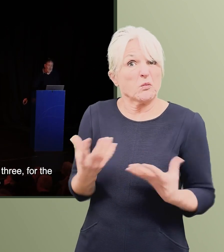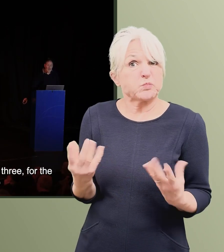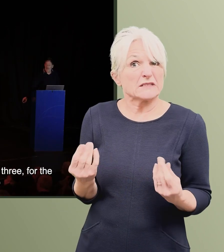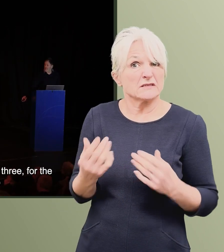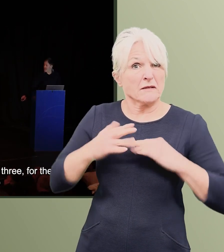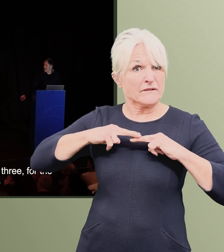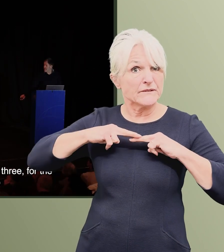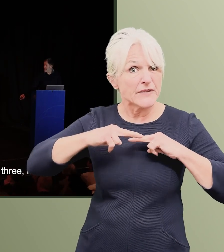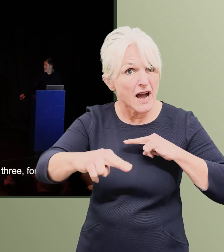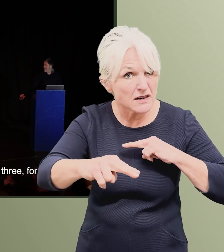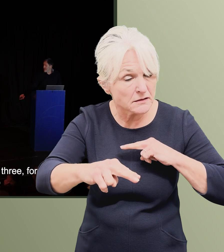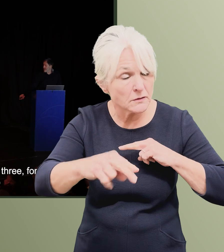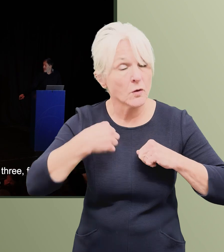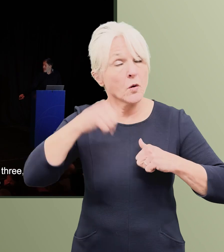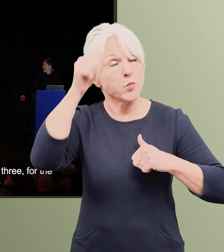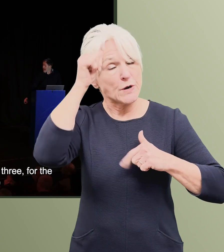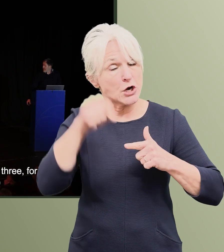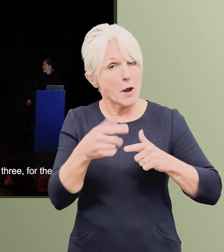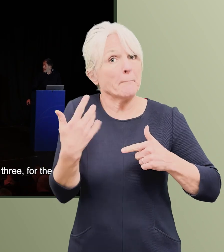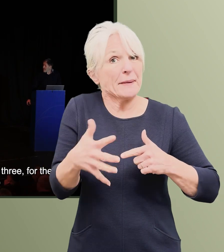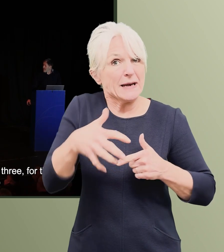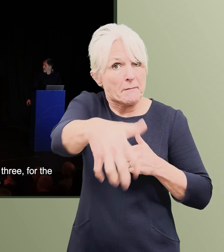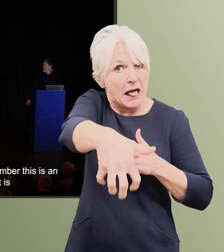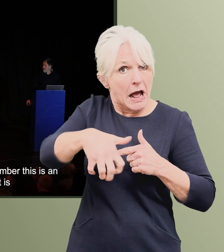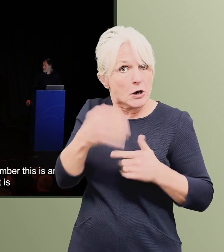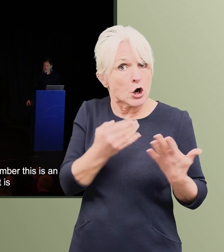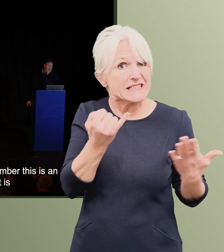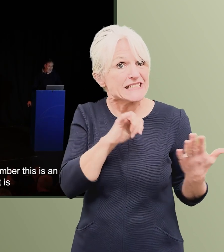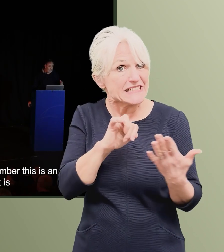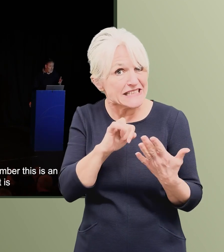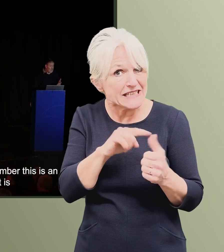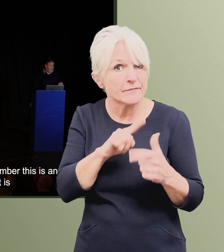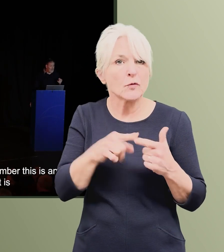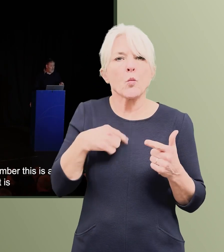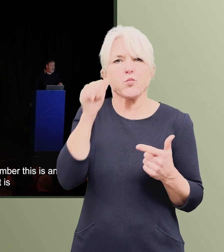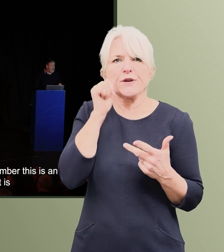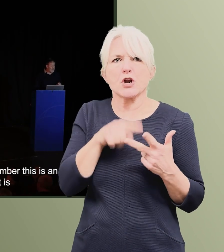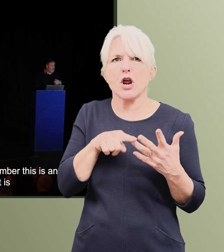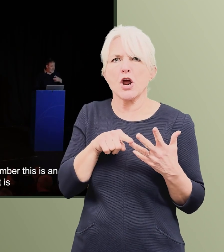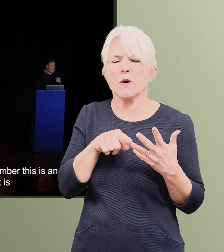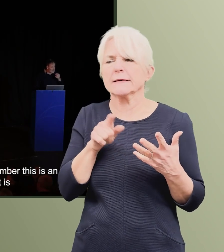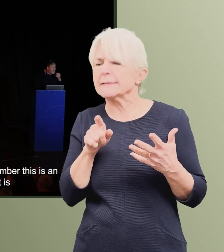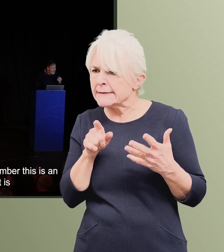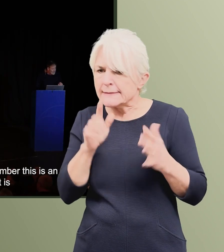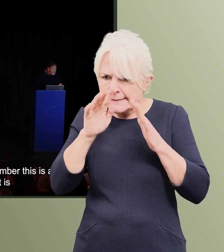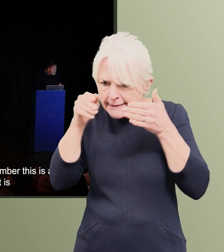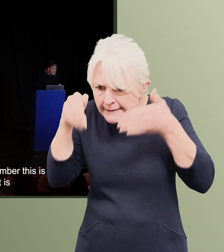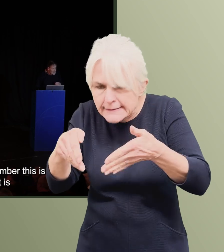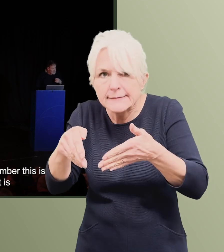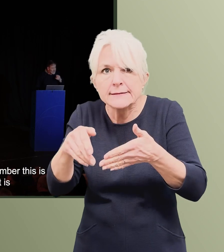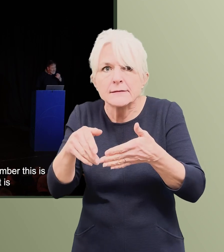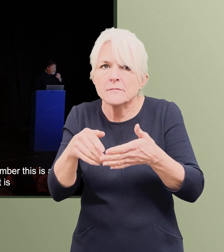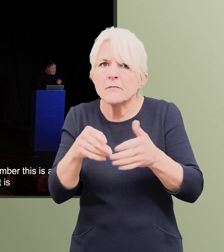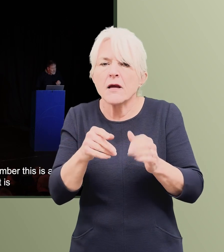in year 3 for the excavation. And we decided to do 2 trenches, only small pinhole trenches. Remember, this is an